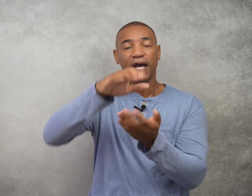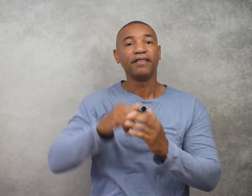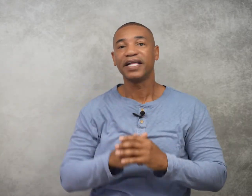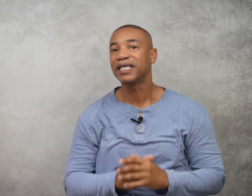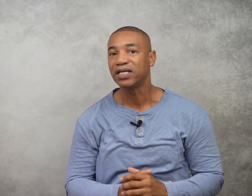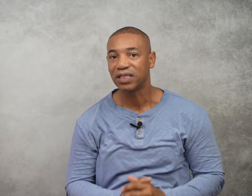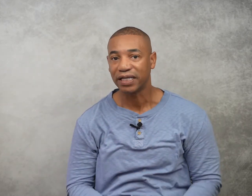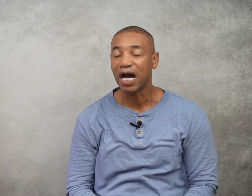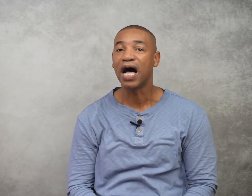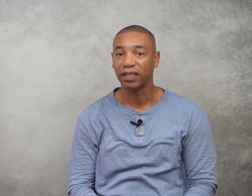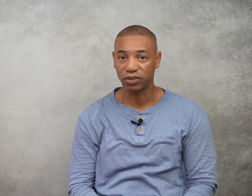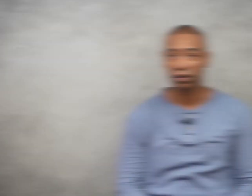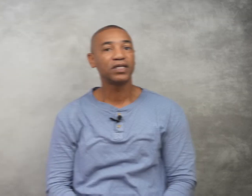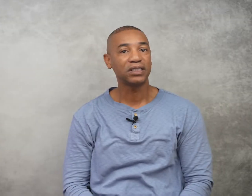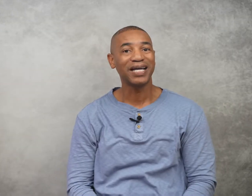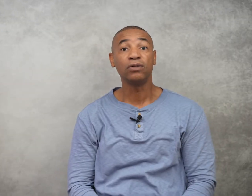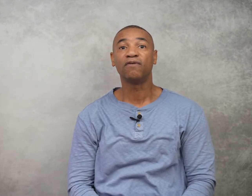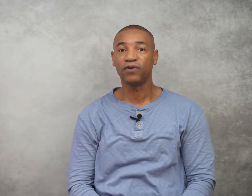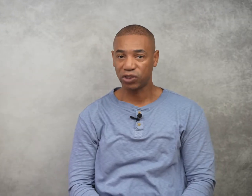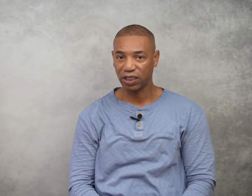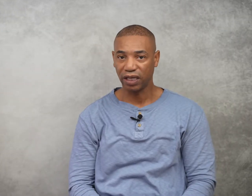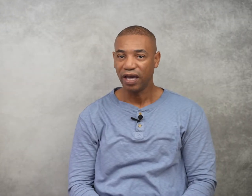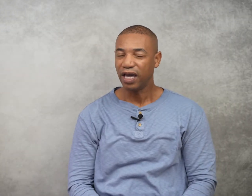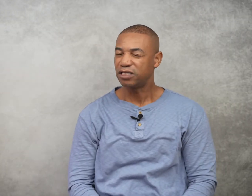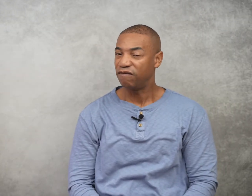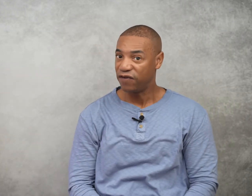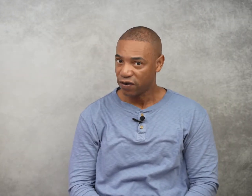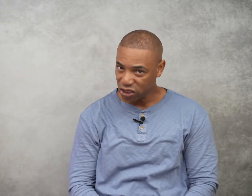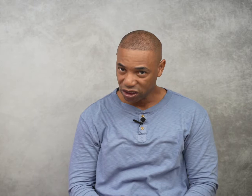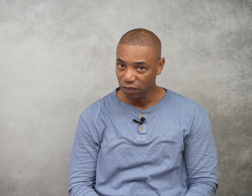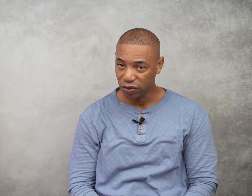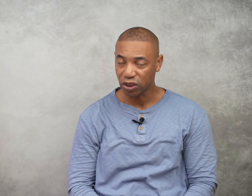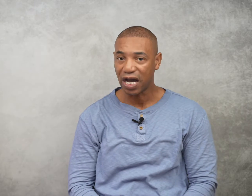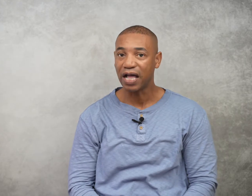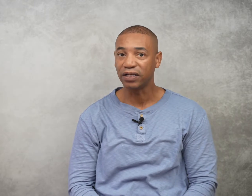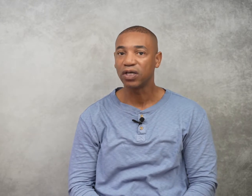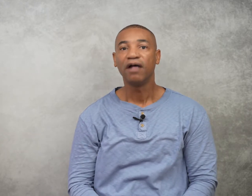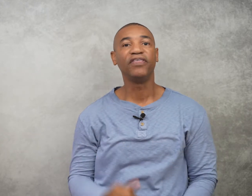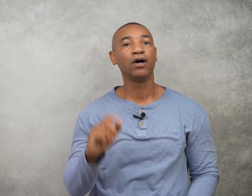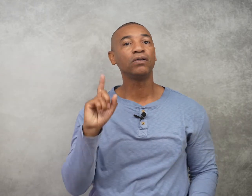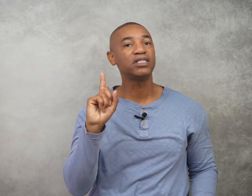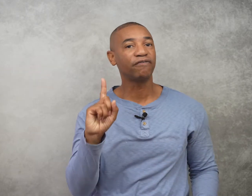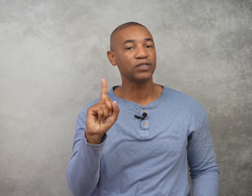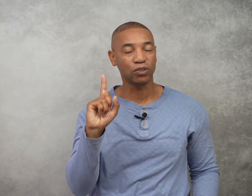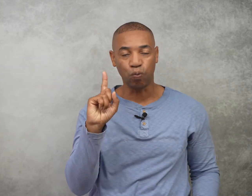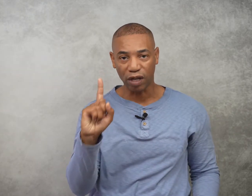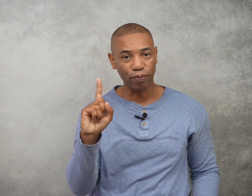That is how you sign college. For the sign university, it's very similar to college. The only difference is one